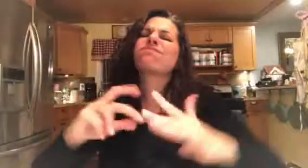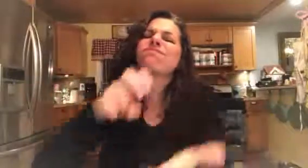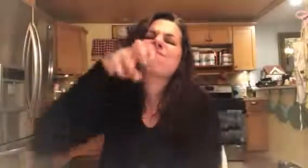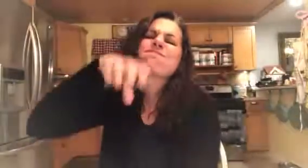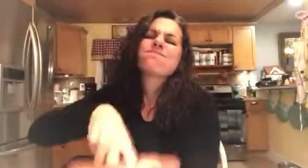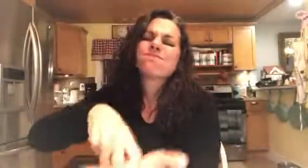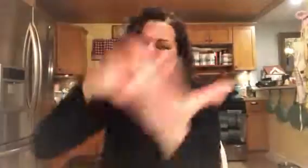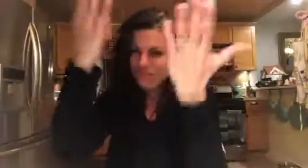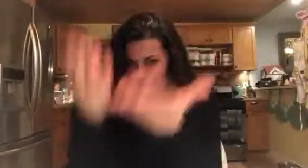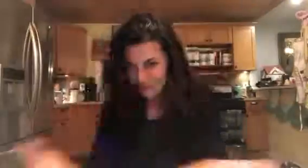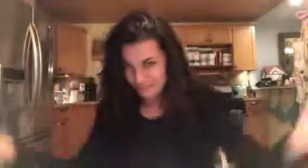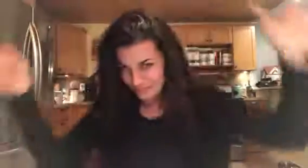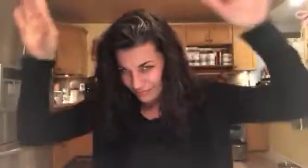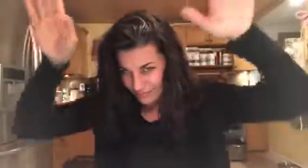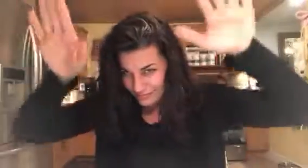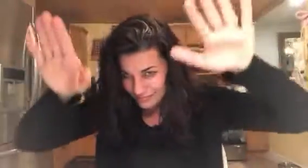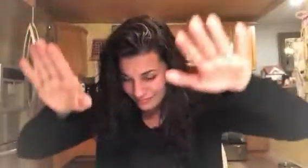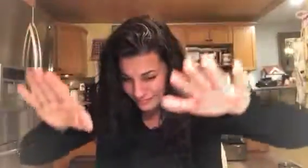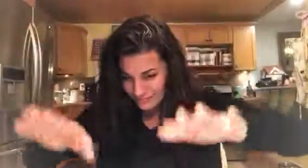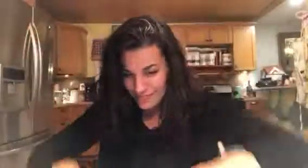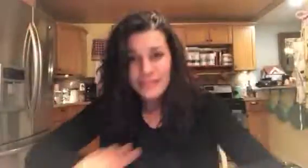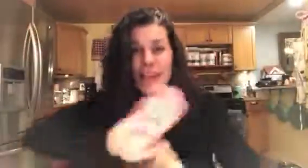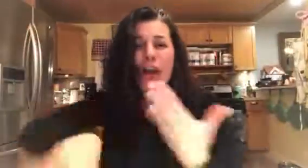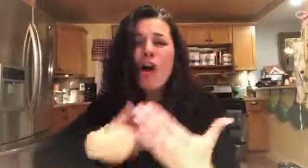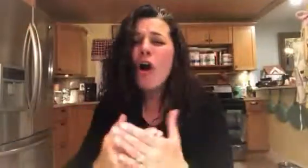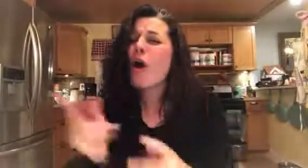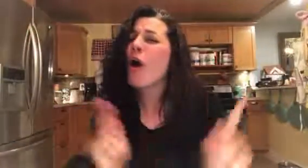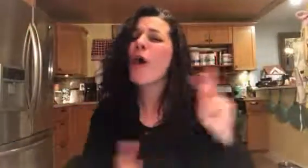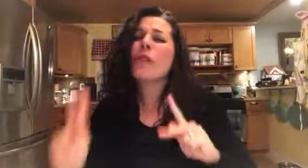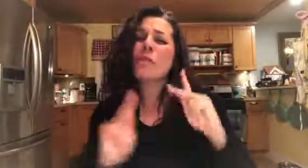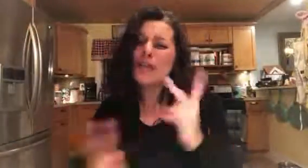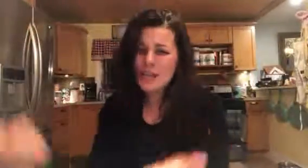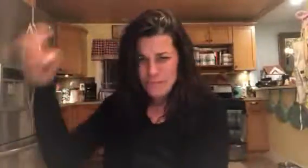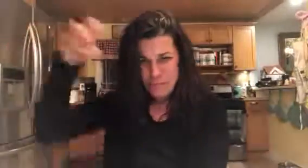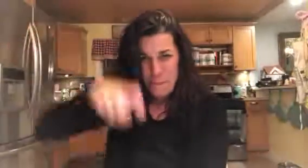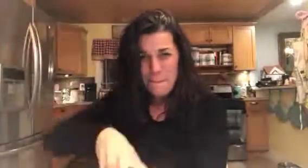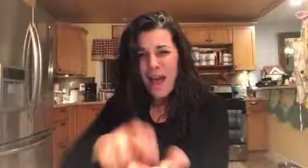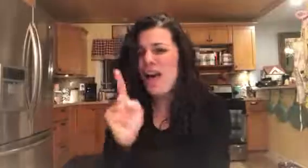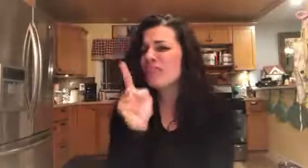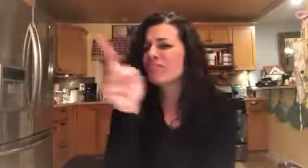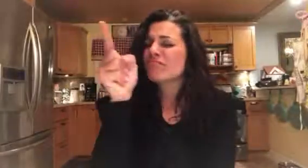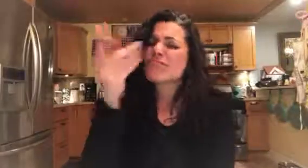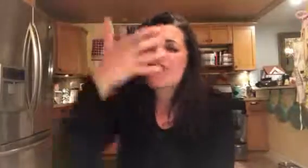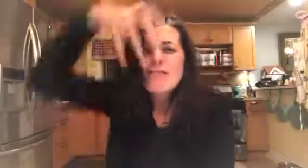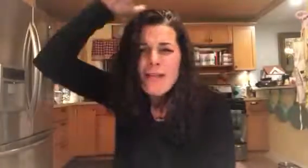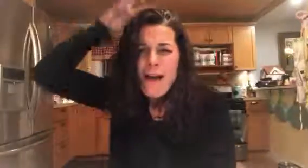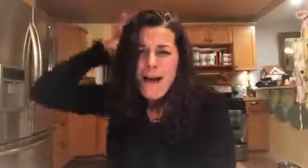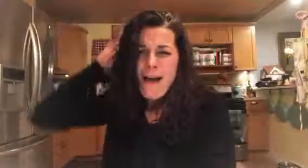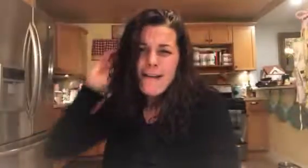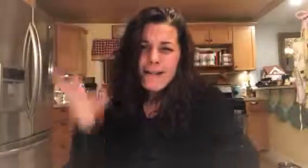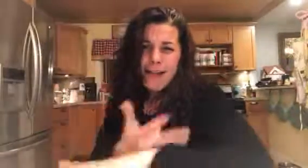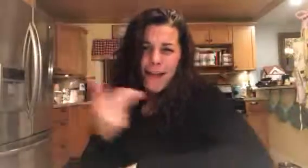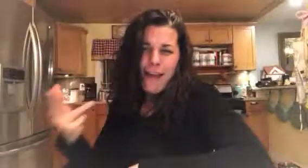before the Lion and the Lamb. Oh, every knee will bow before the Lion and